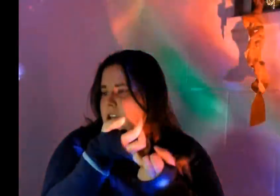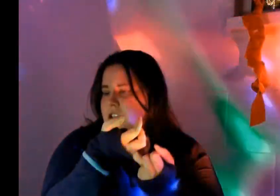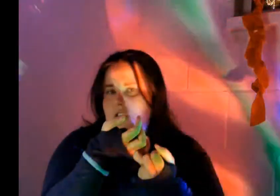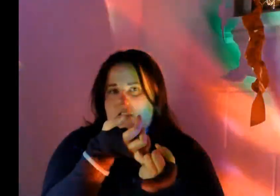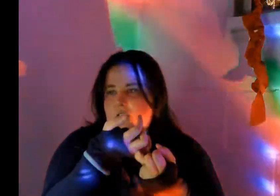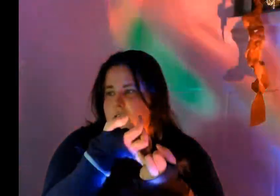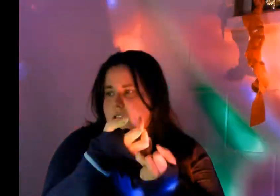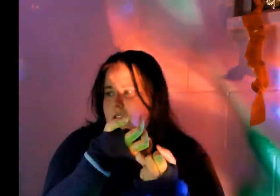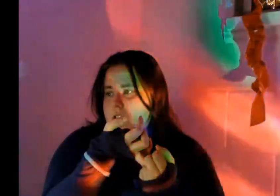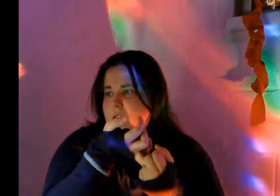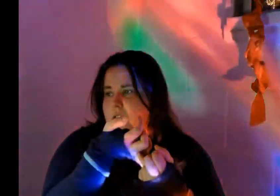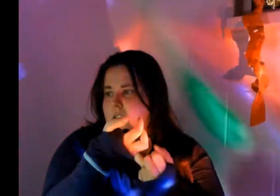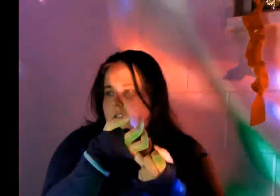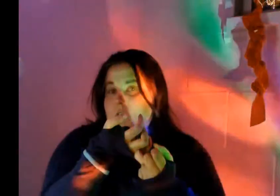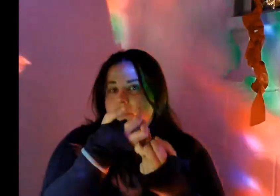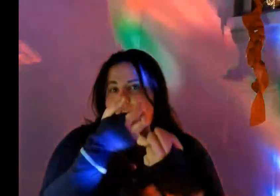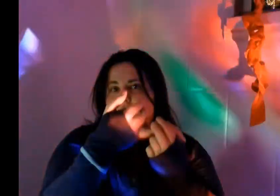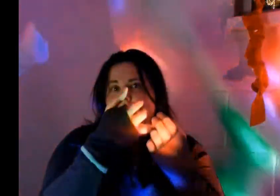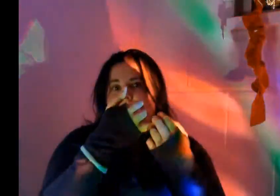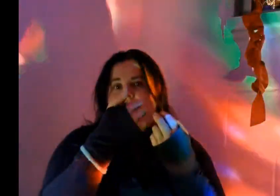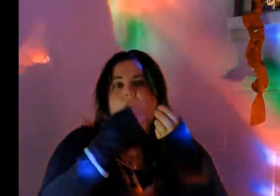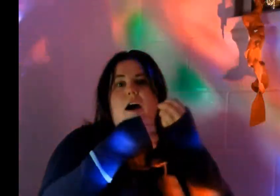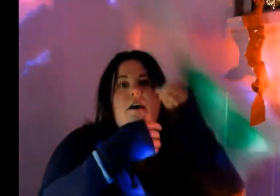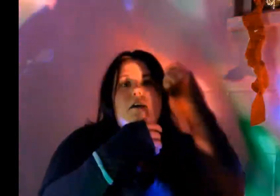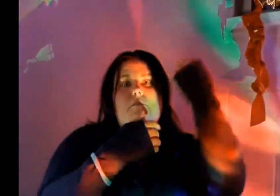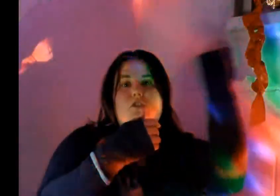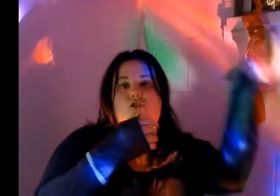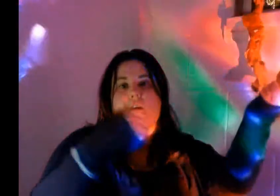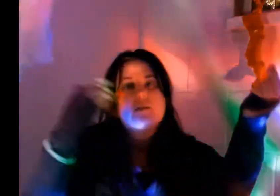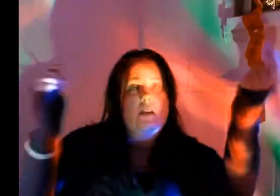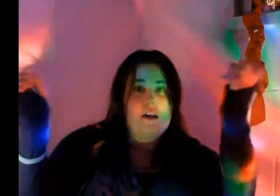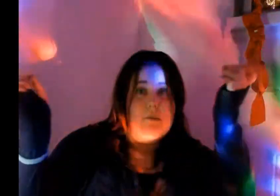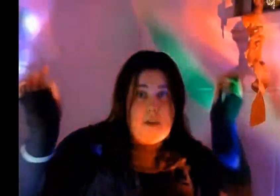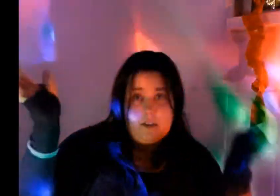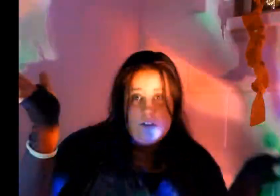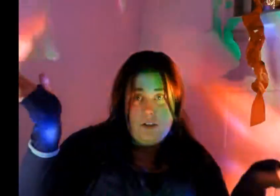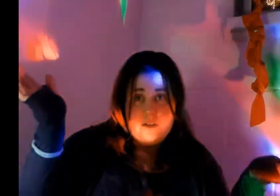communication to signal that I am distressed, I am anxious.